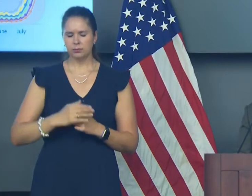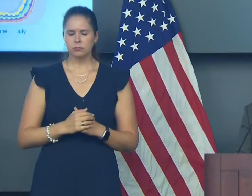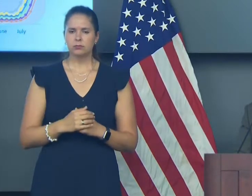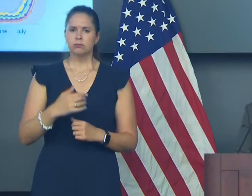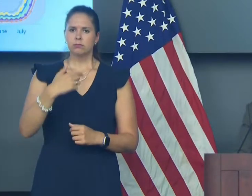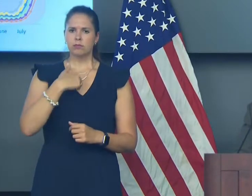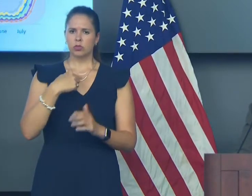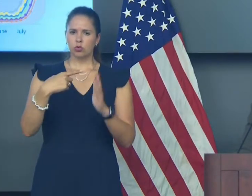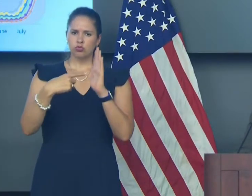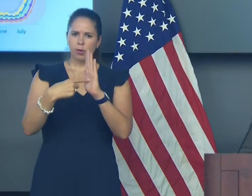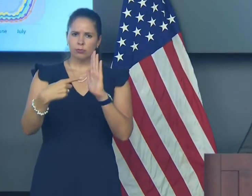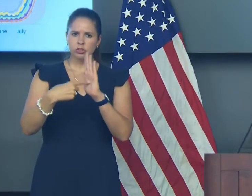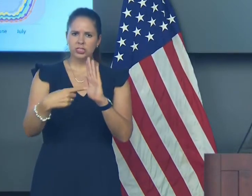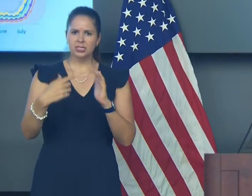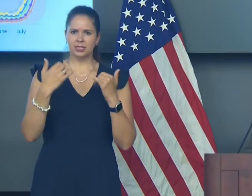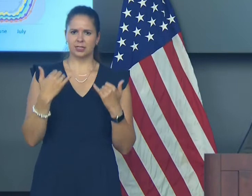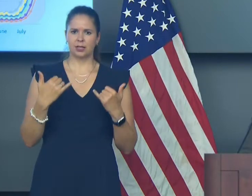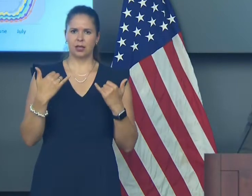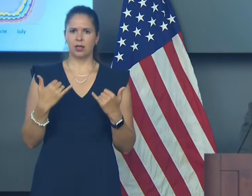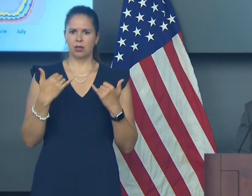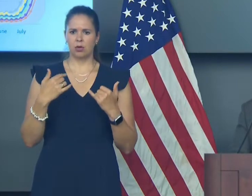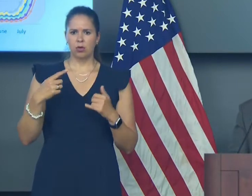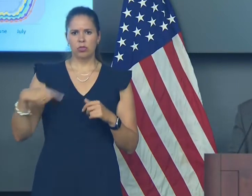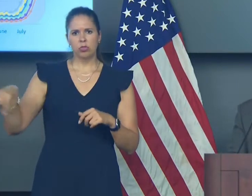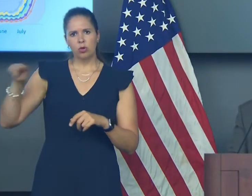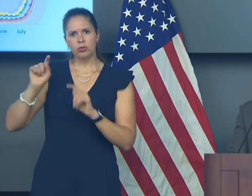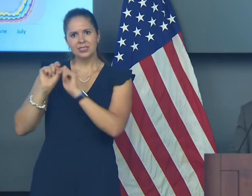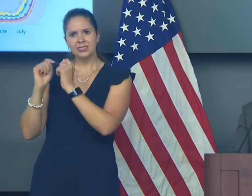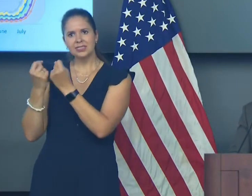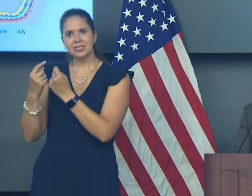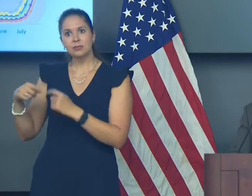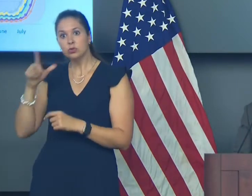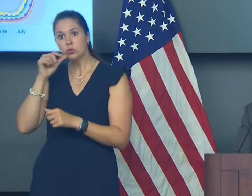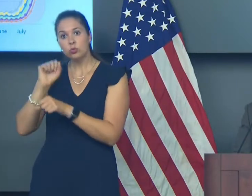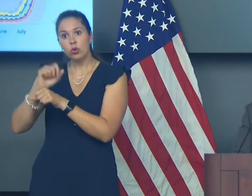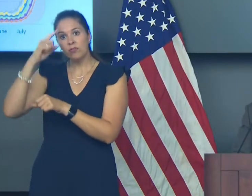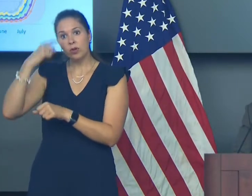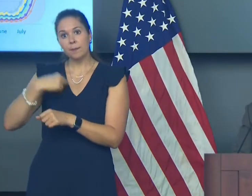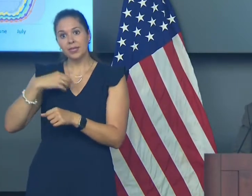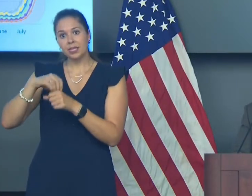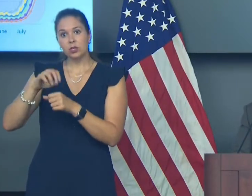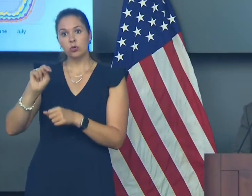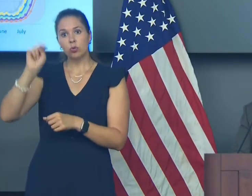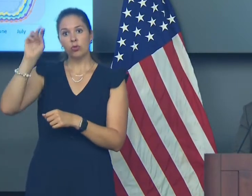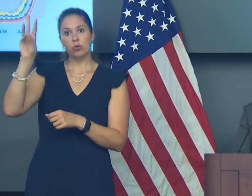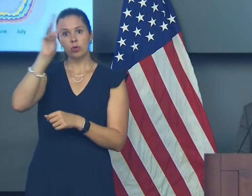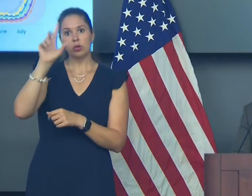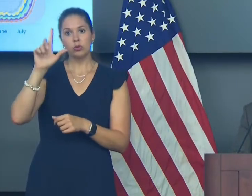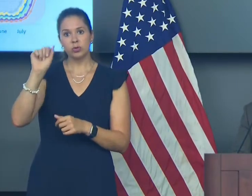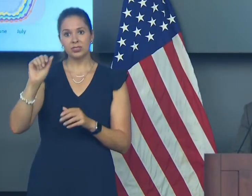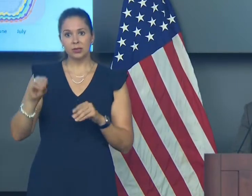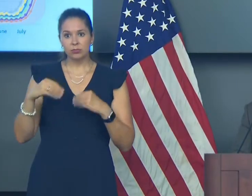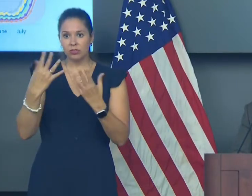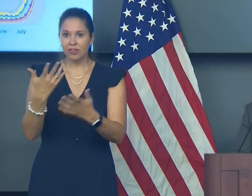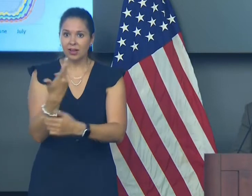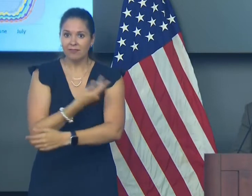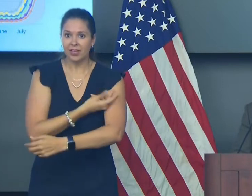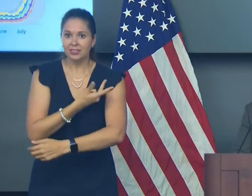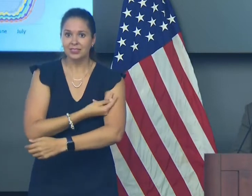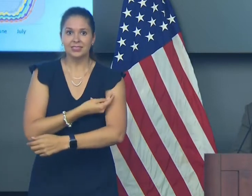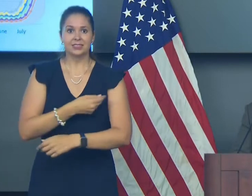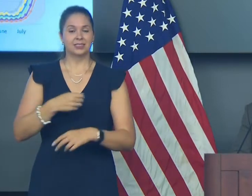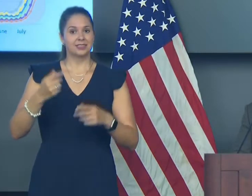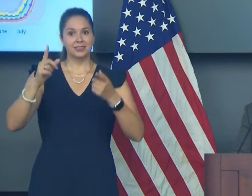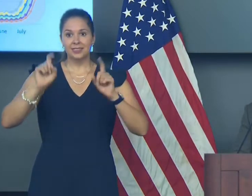So I represent now the teams that work for me in Northwest Louisiana, providing vaccines